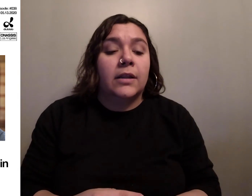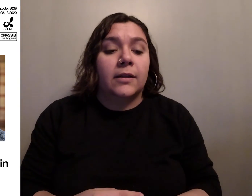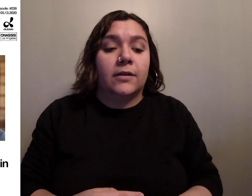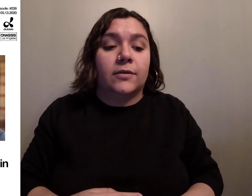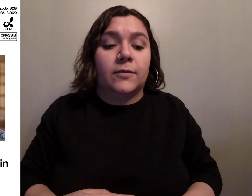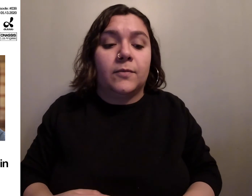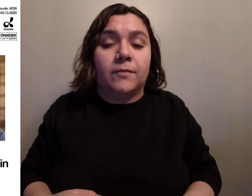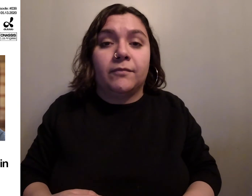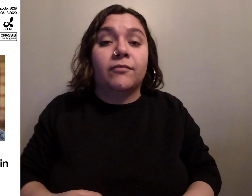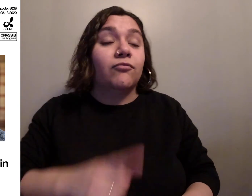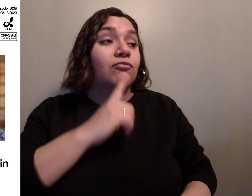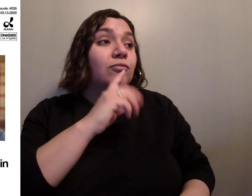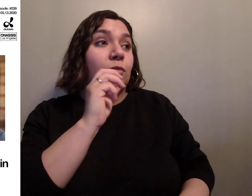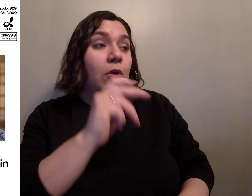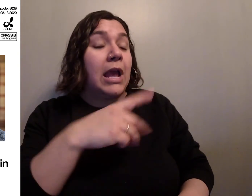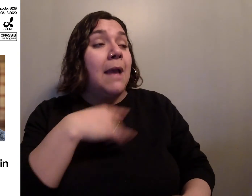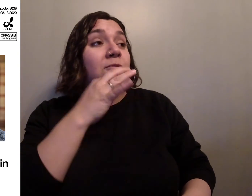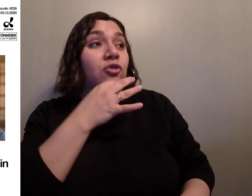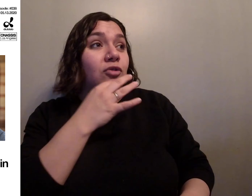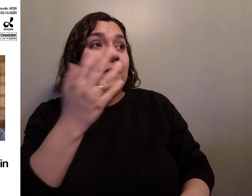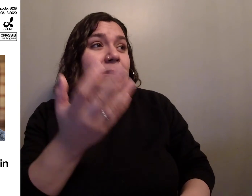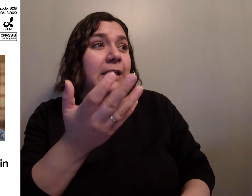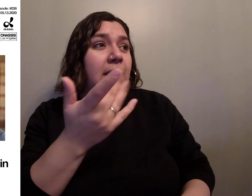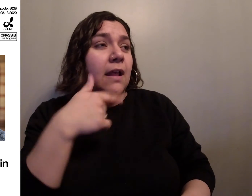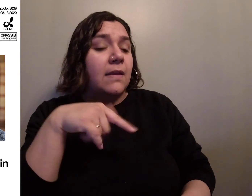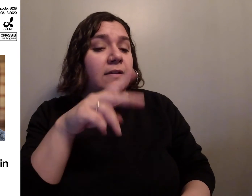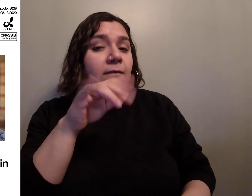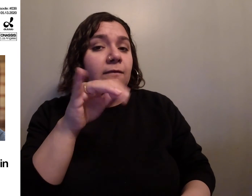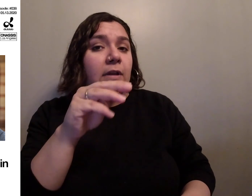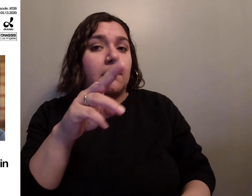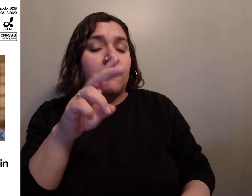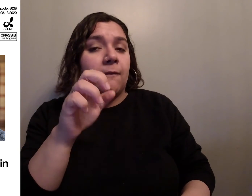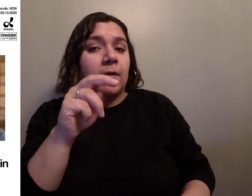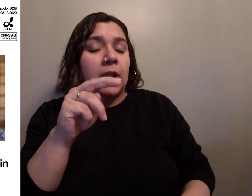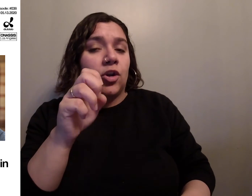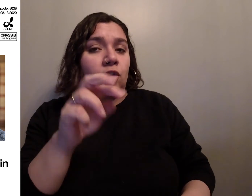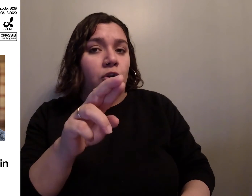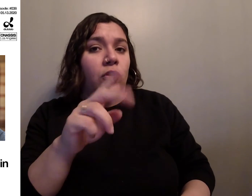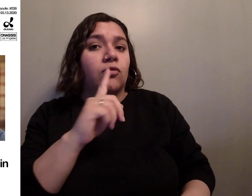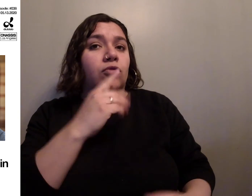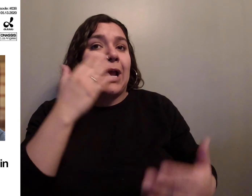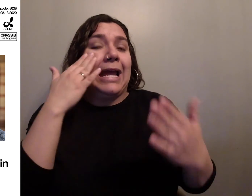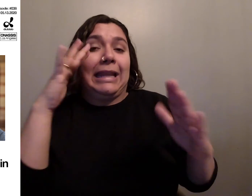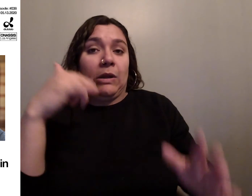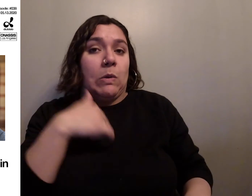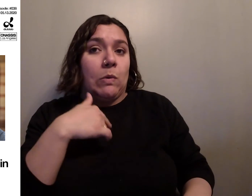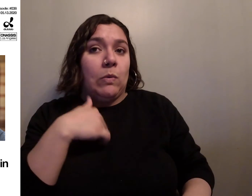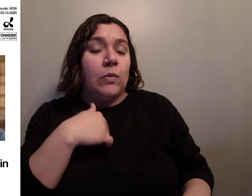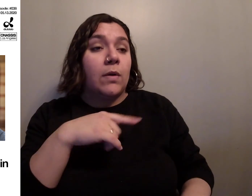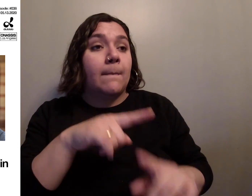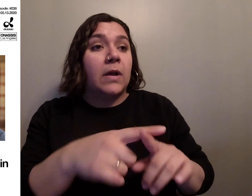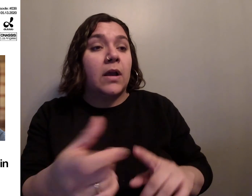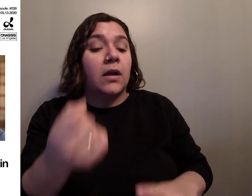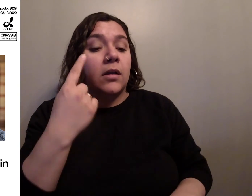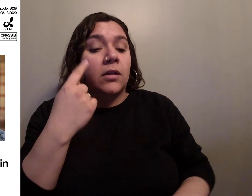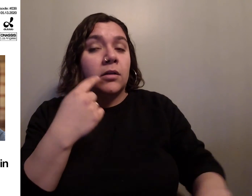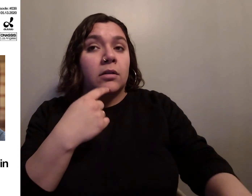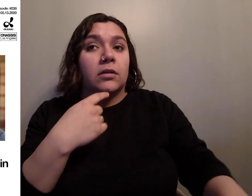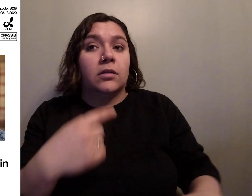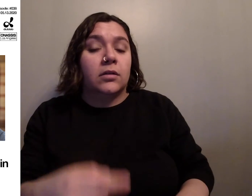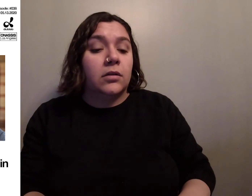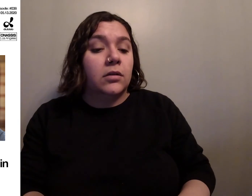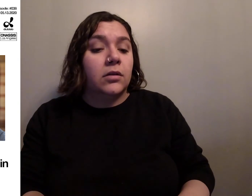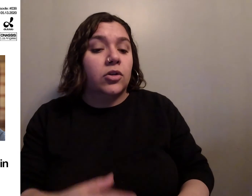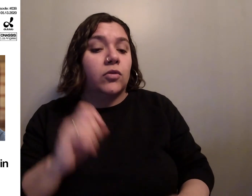Yeah. Yeah, of course. So I'm curious, you know, this Wim Wenders quotation, which I absolutely